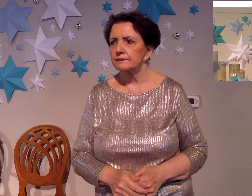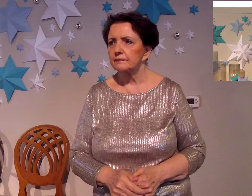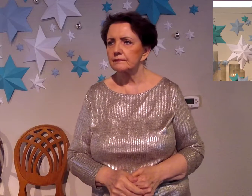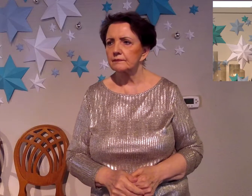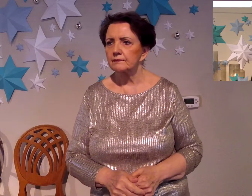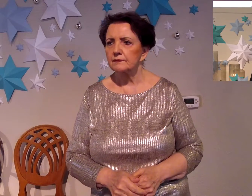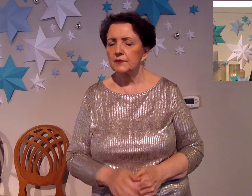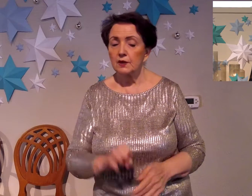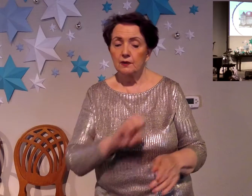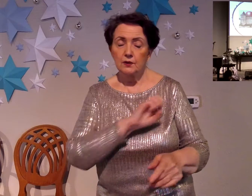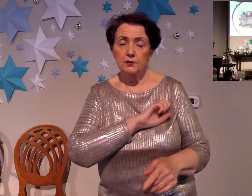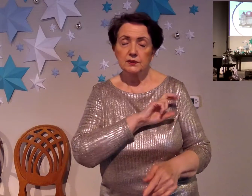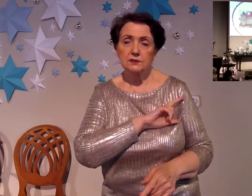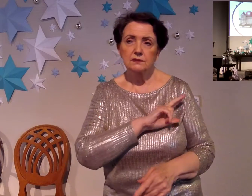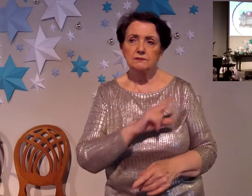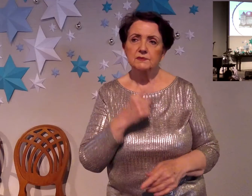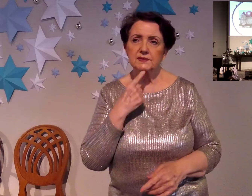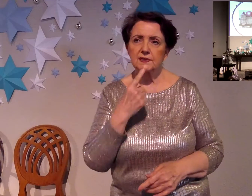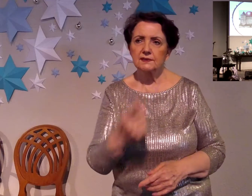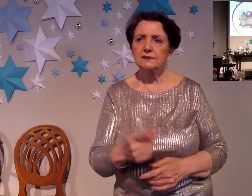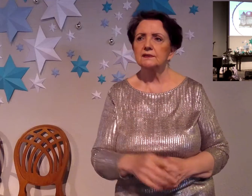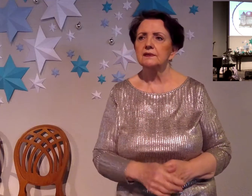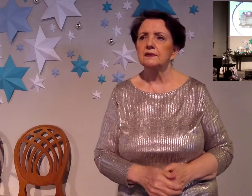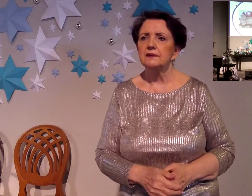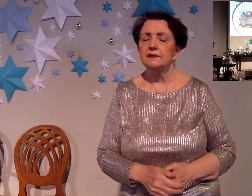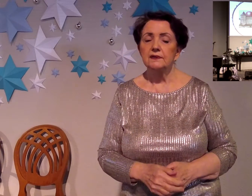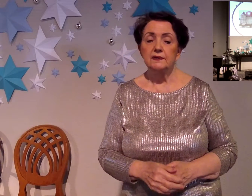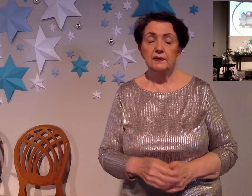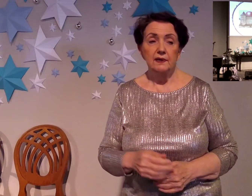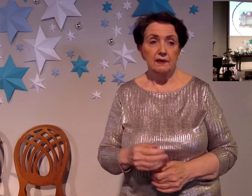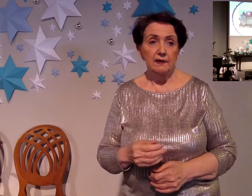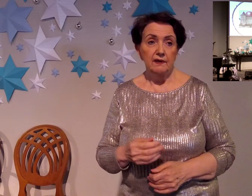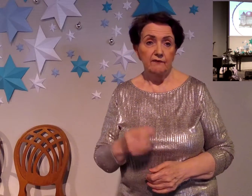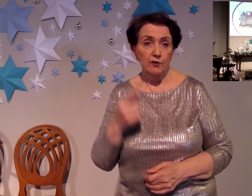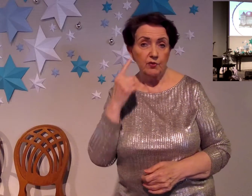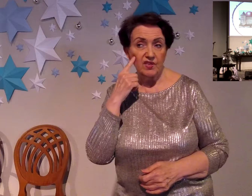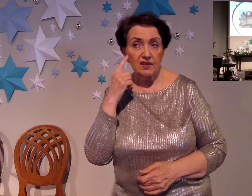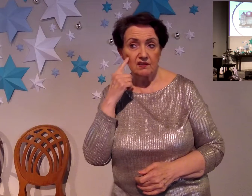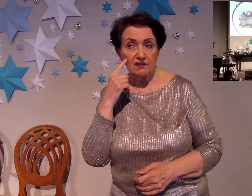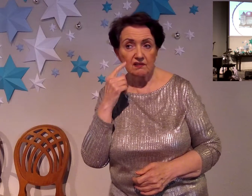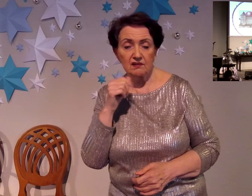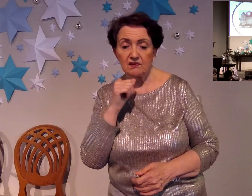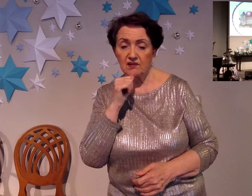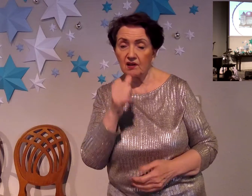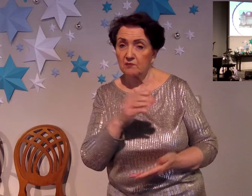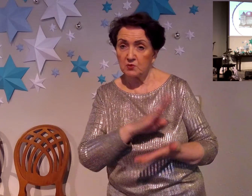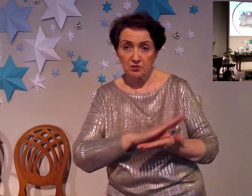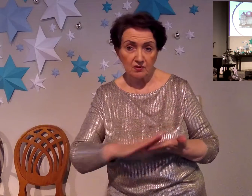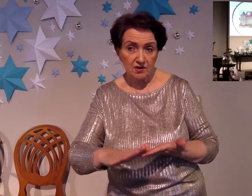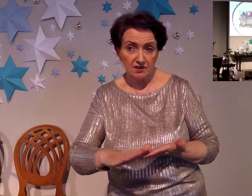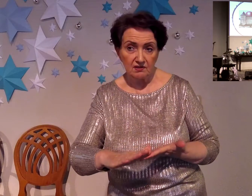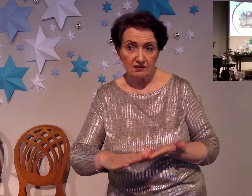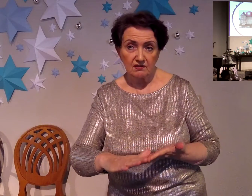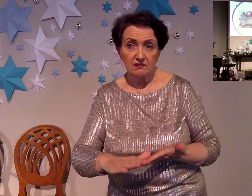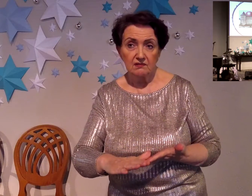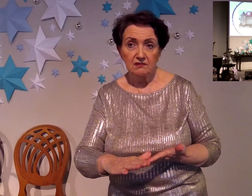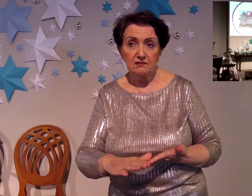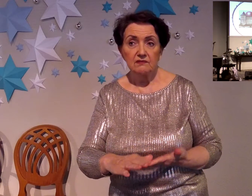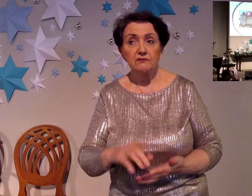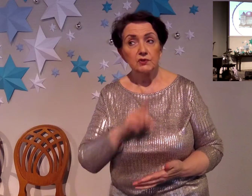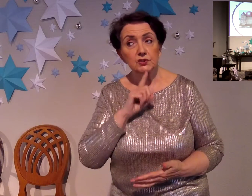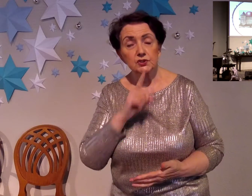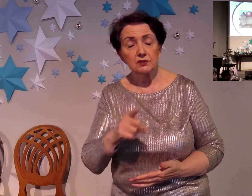Ernest Holmes says this: if one thinks impurity, and I was certainly feeling